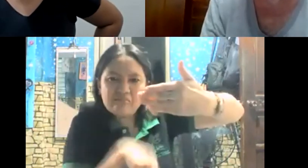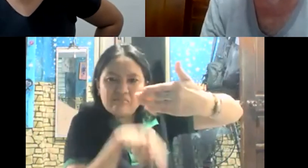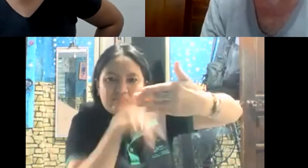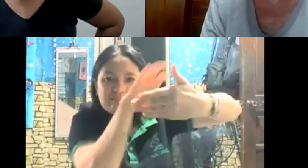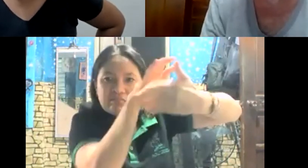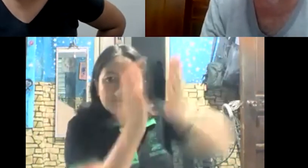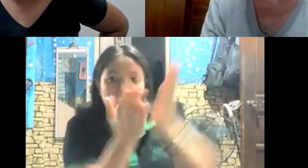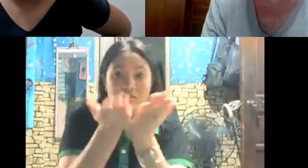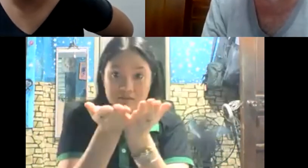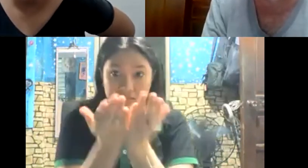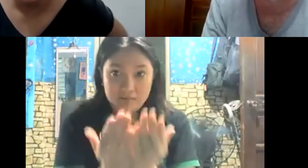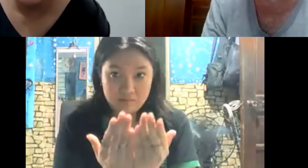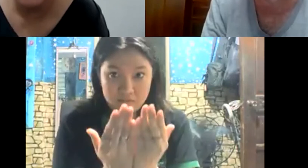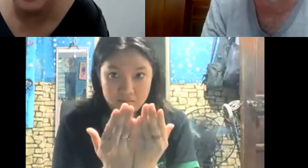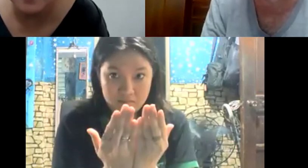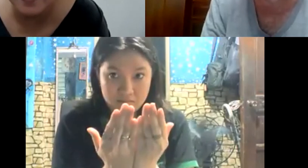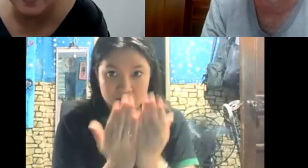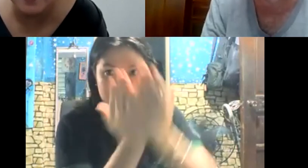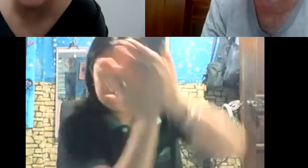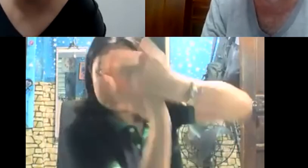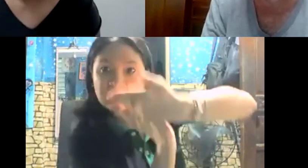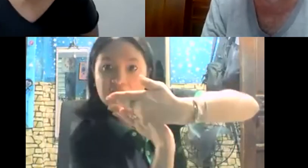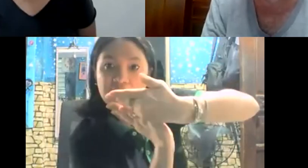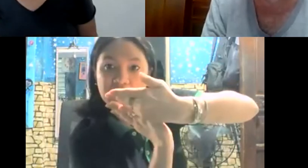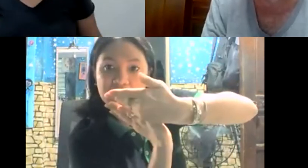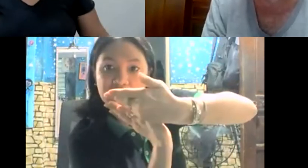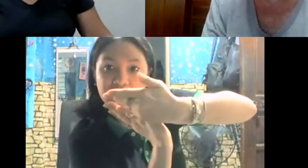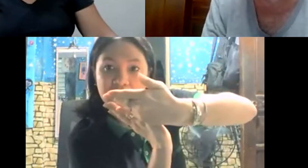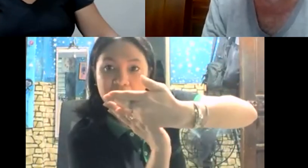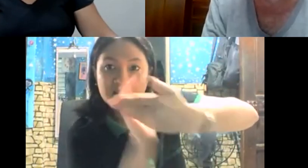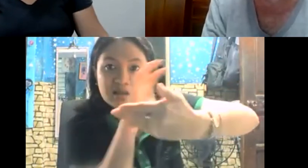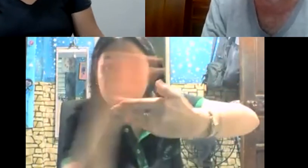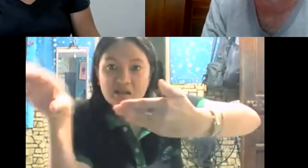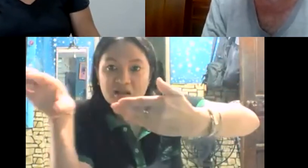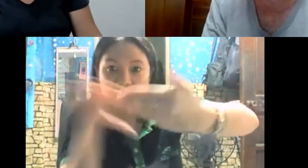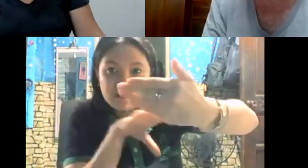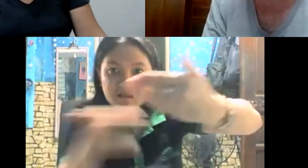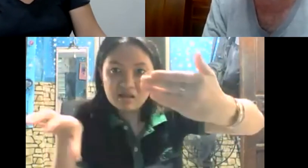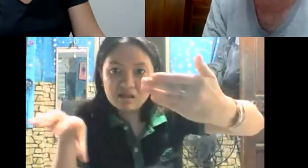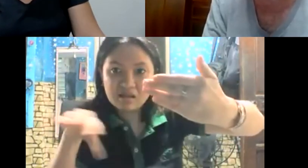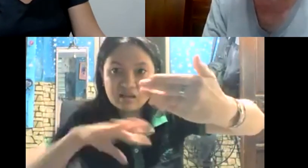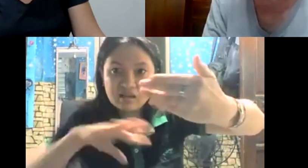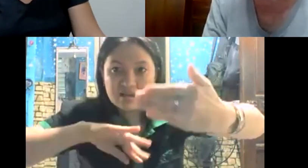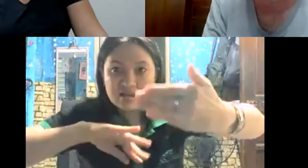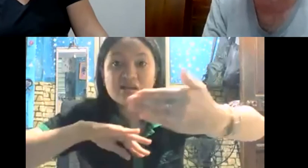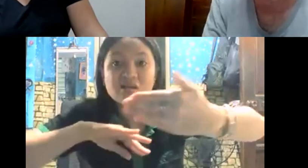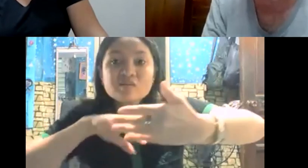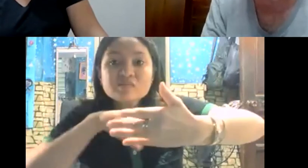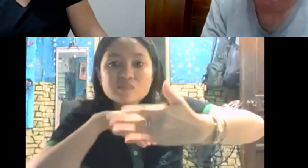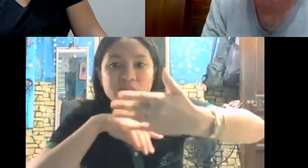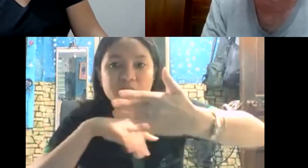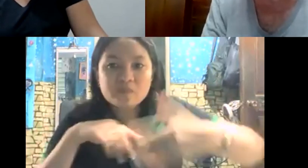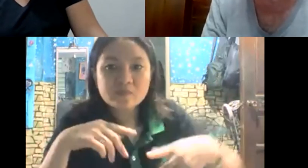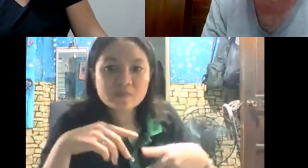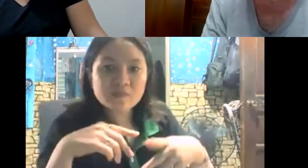I think there's one part where you flip it over, so it's uh, opening from up and down,